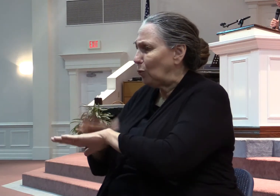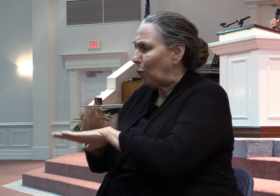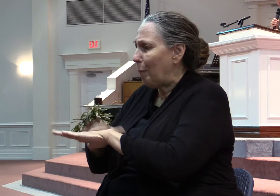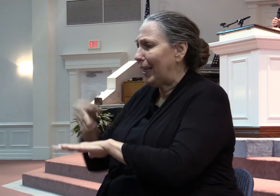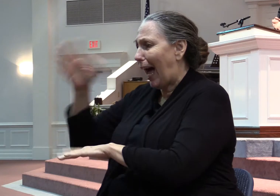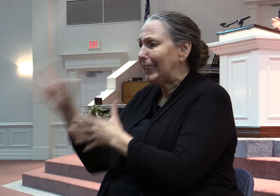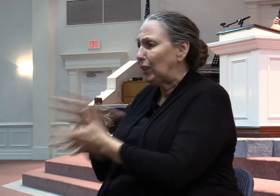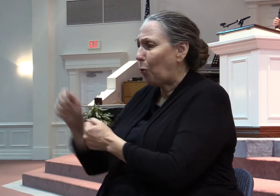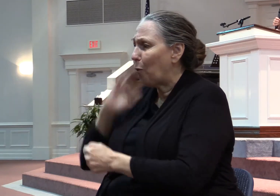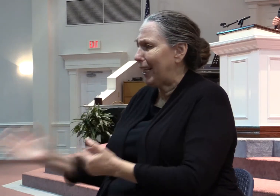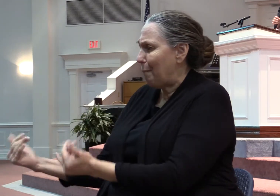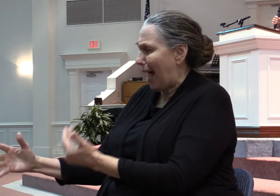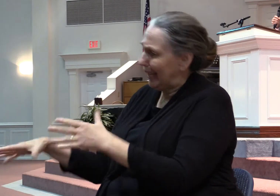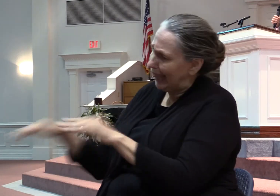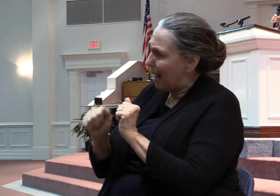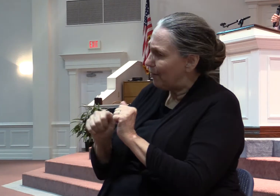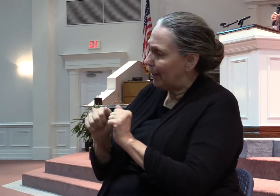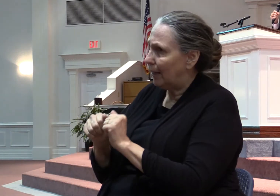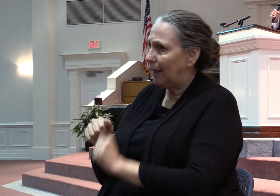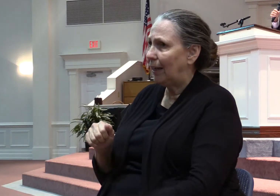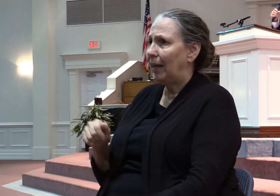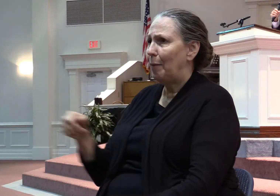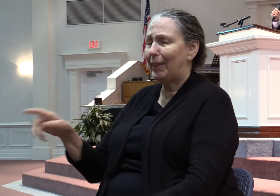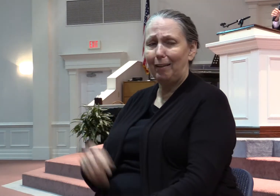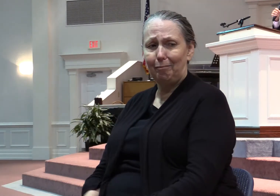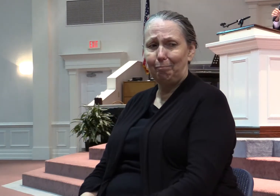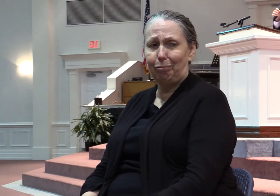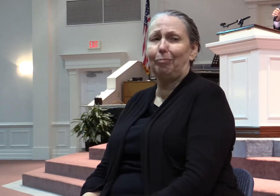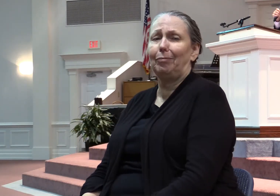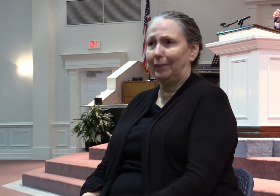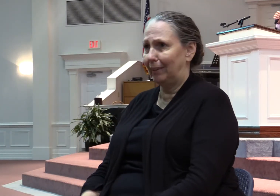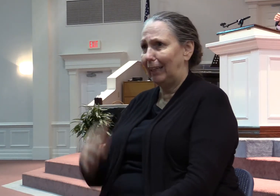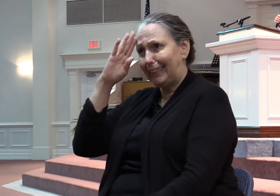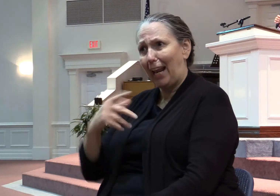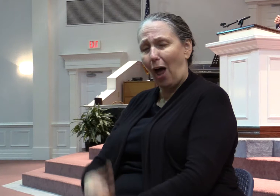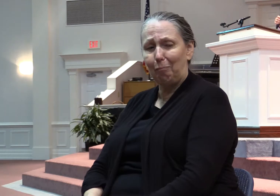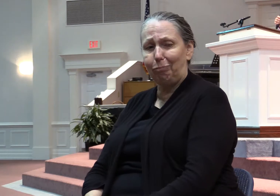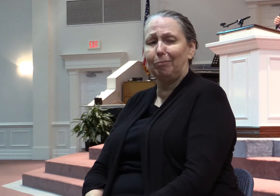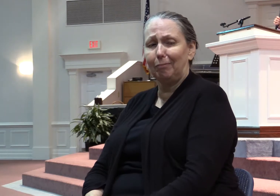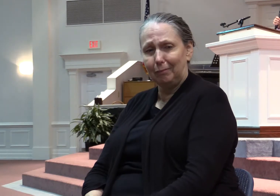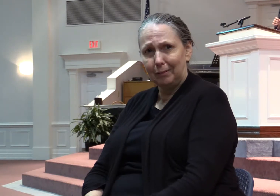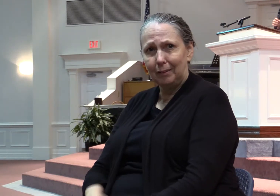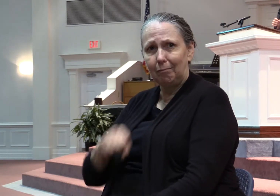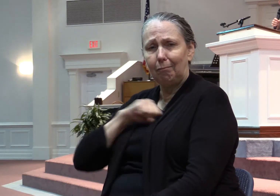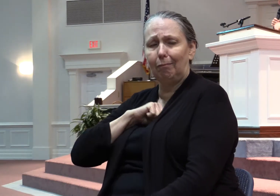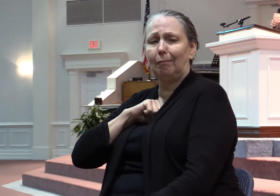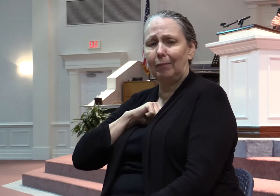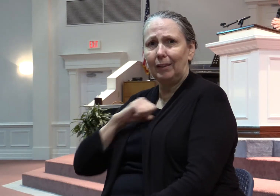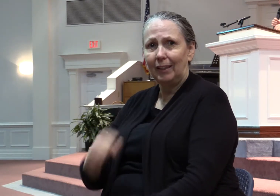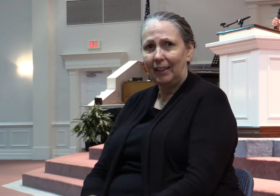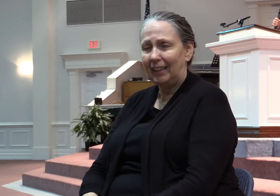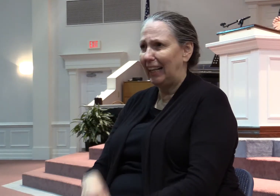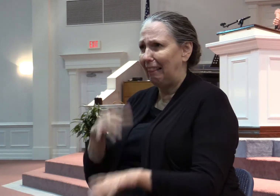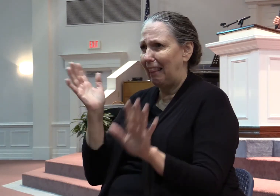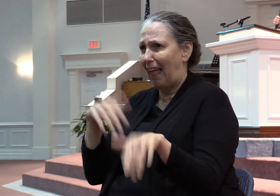city. Now listen to this. But he seemed as one that mocked unto his sons-in-law. The word mock there means to laugh